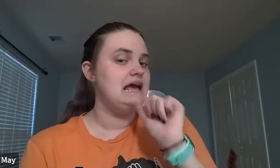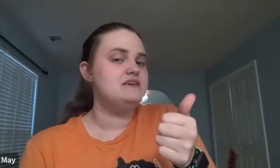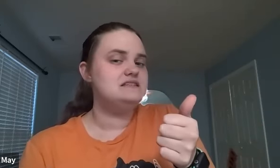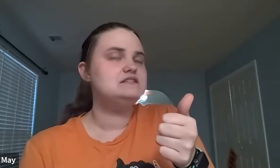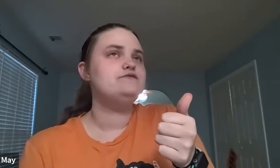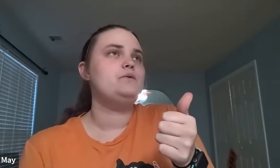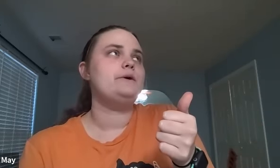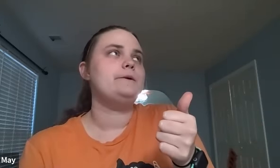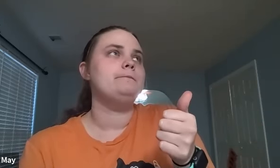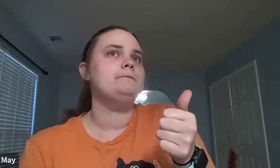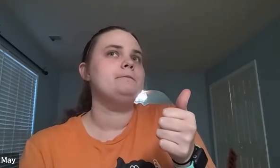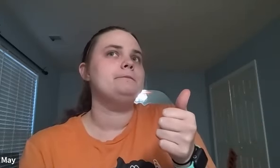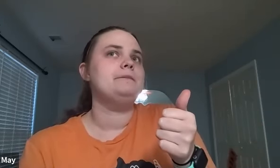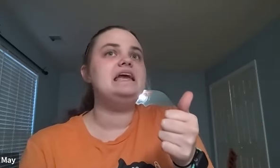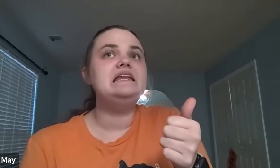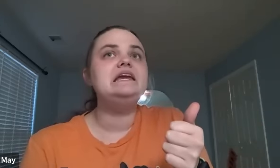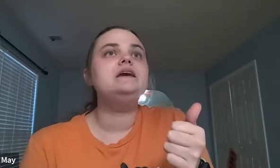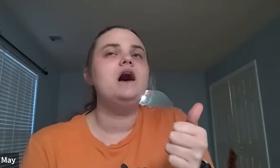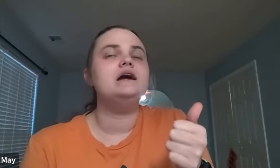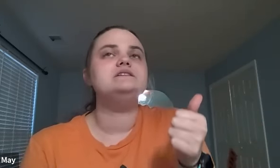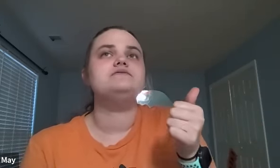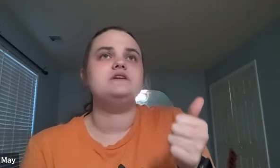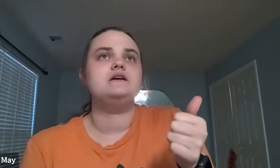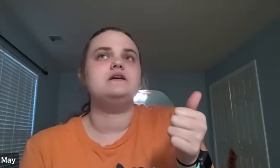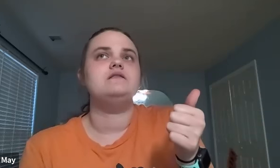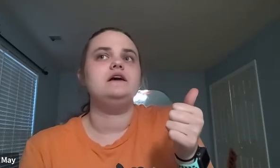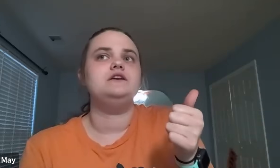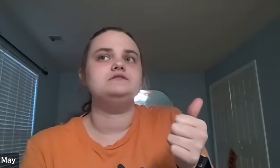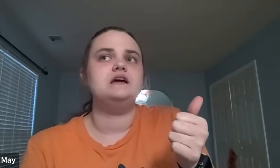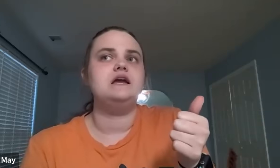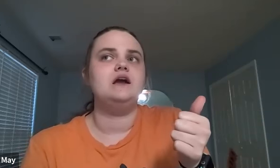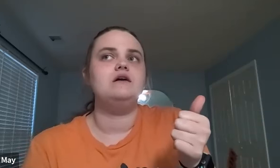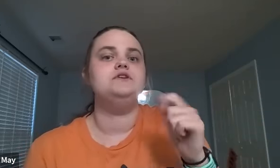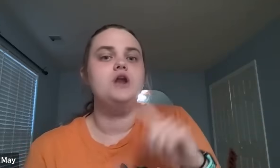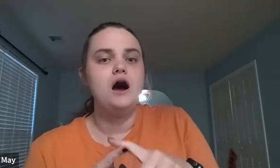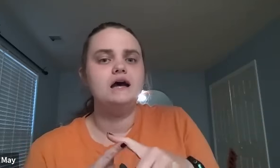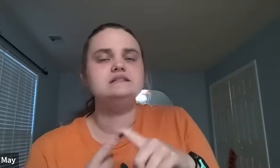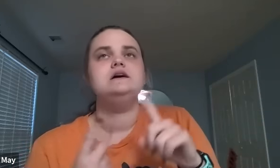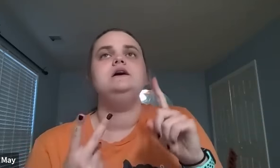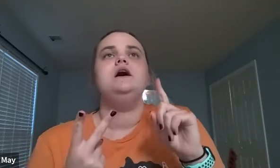this is for any kind of thing, like you're saying of not,